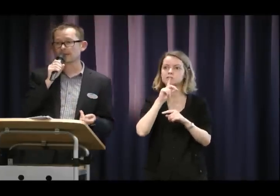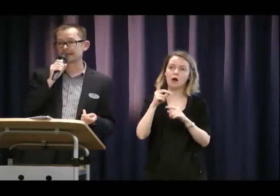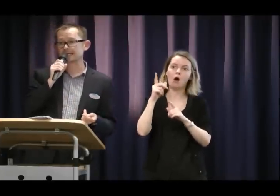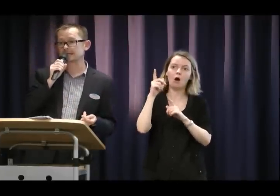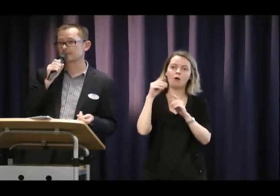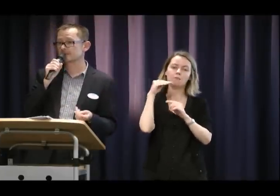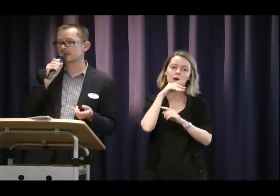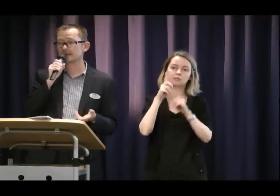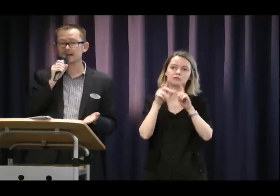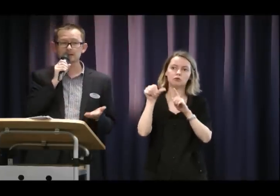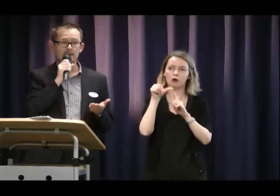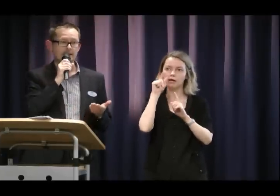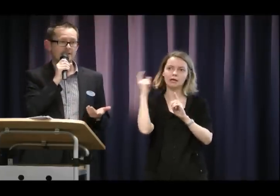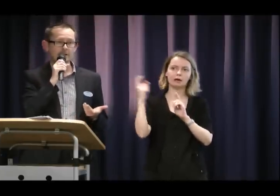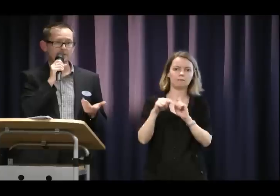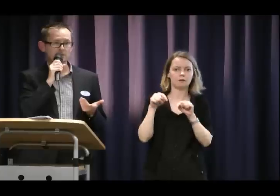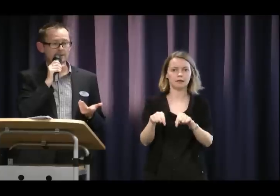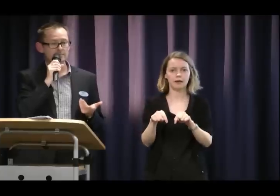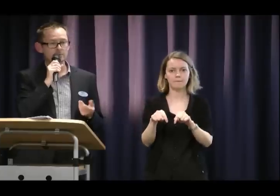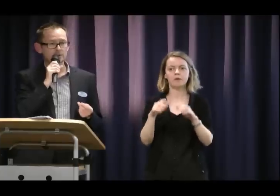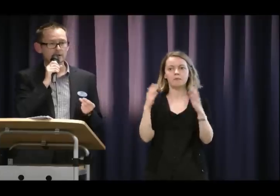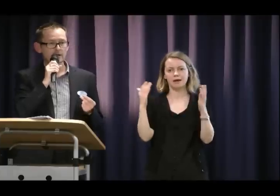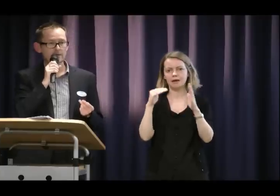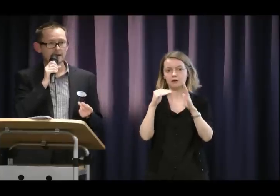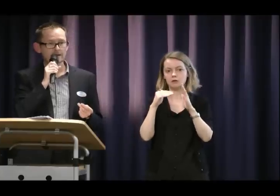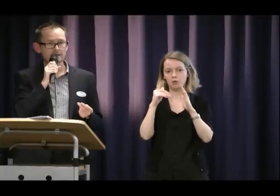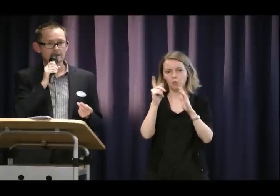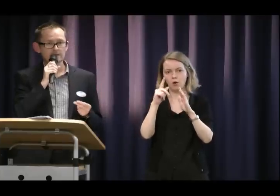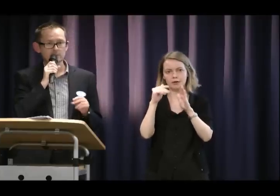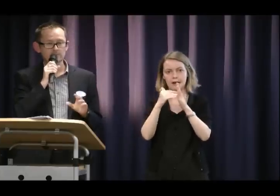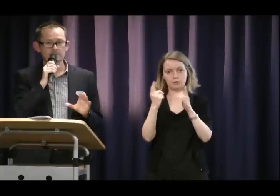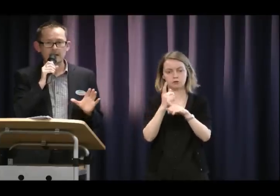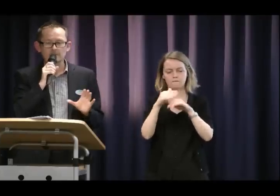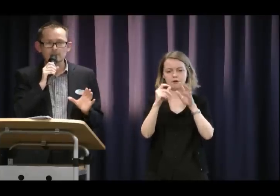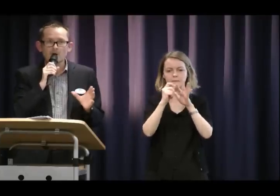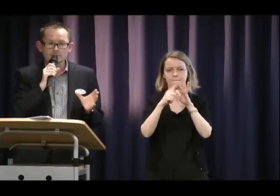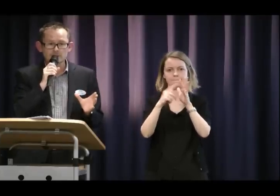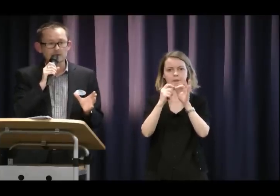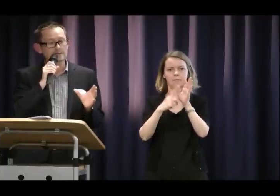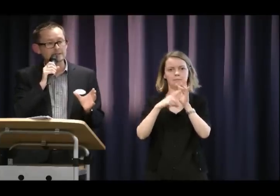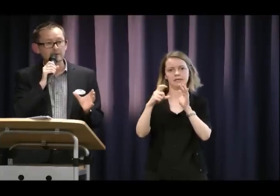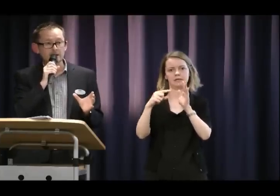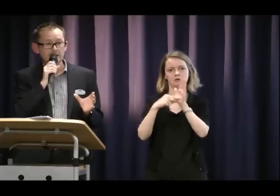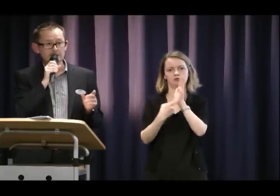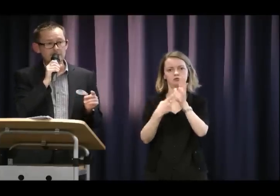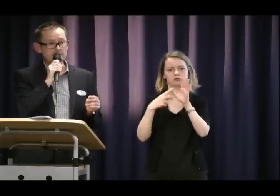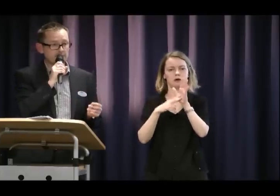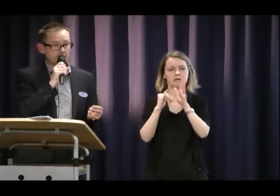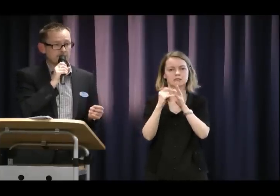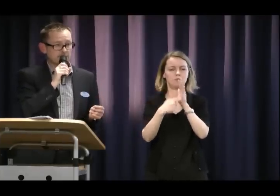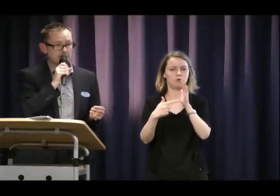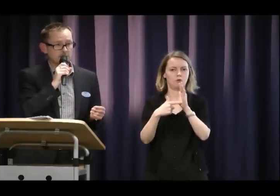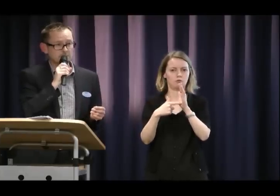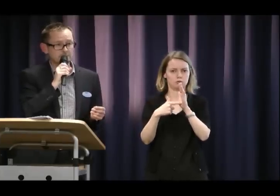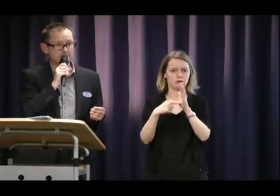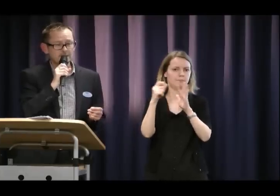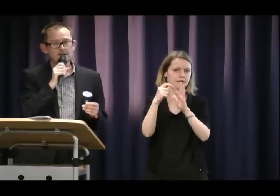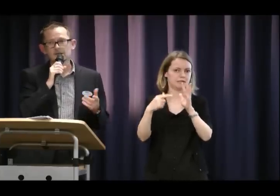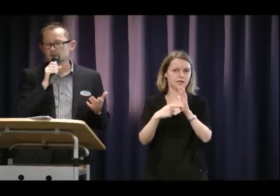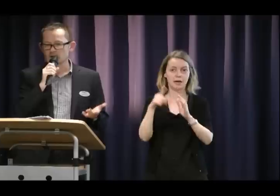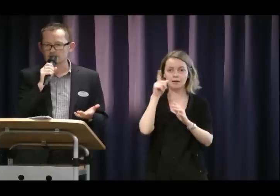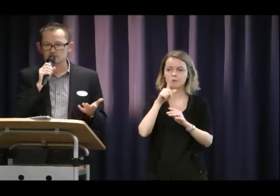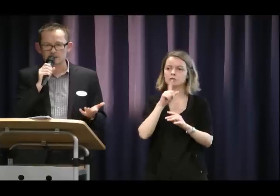leads to another key theme that's coming out, is public transport. That is, most people are identifying that as being very, very